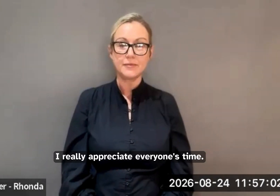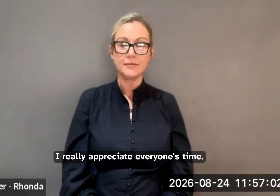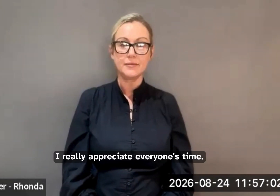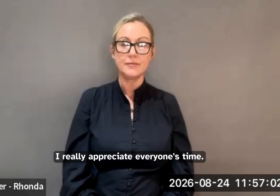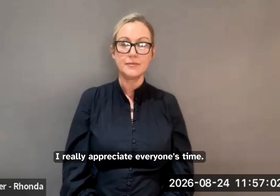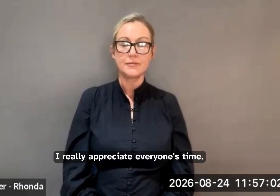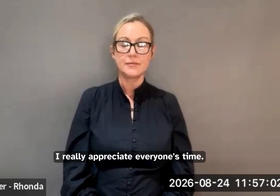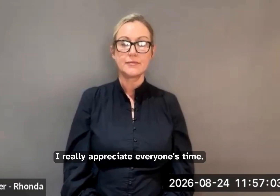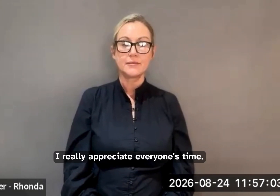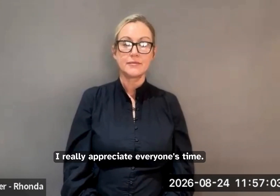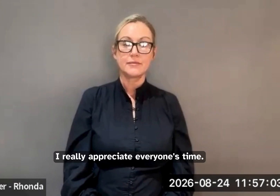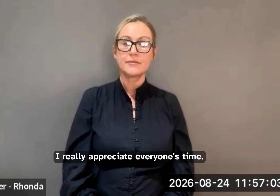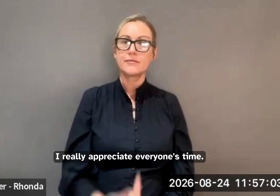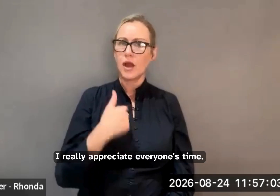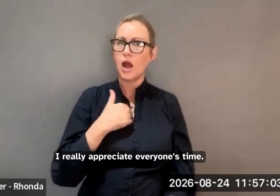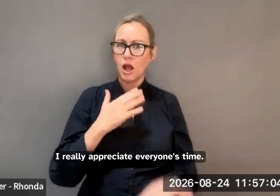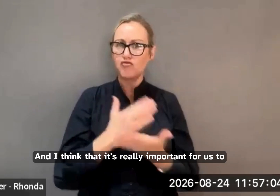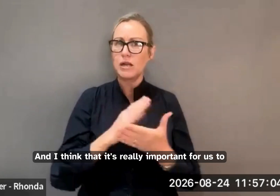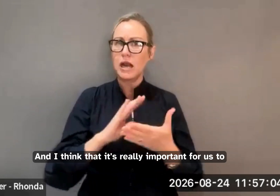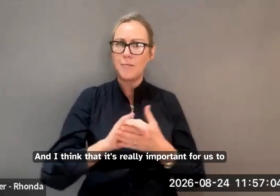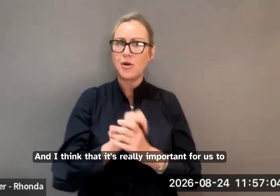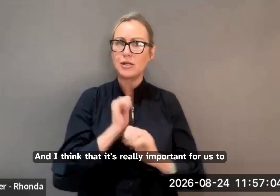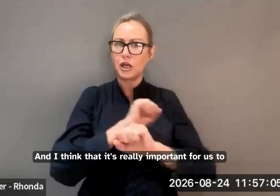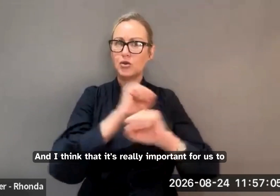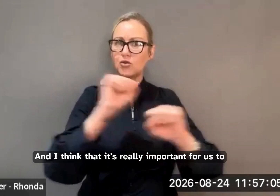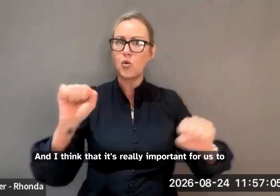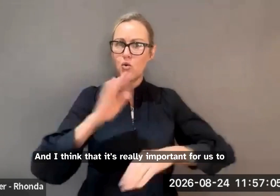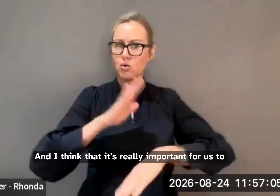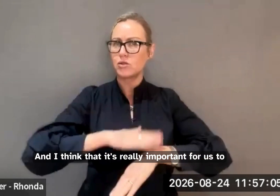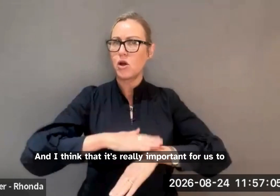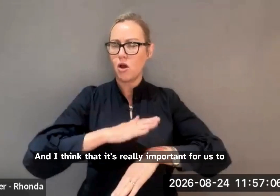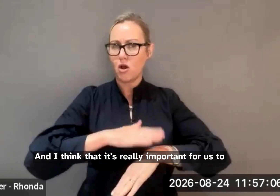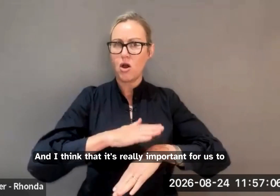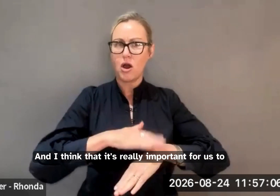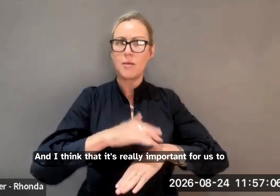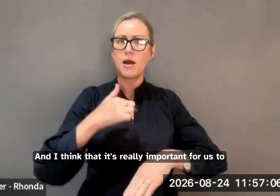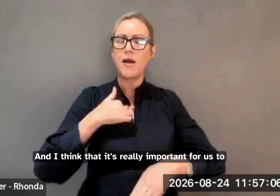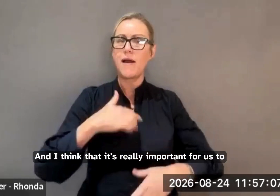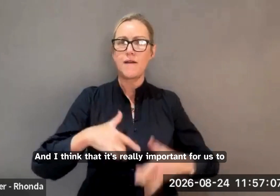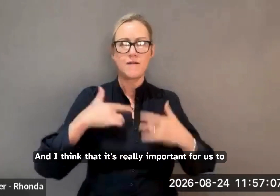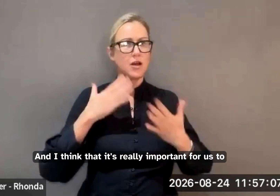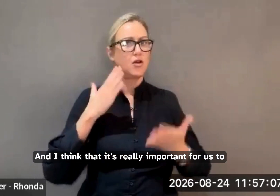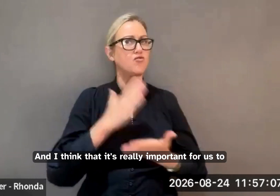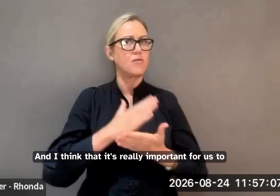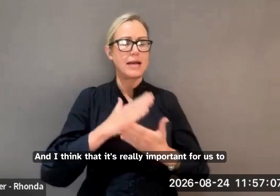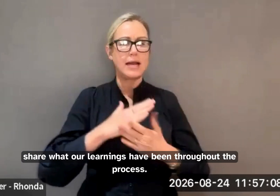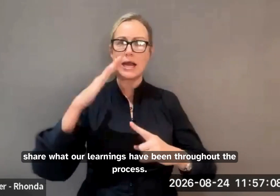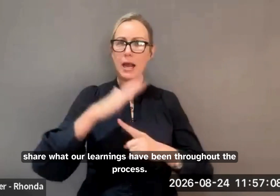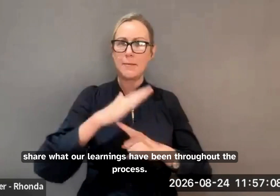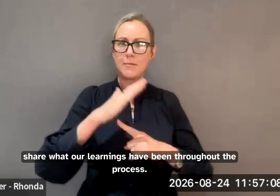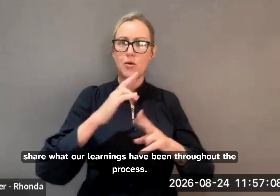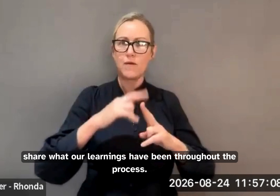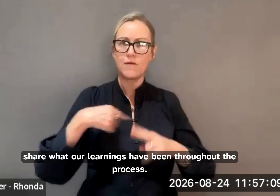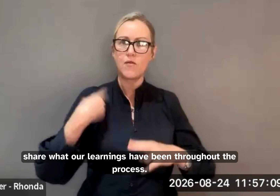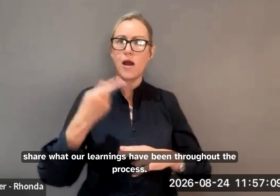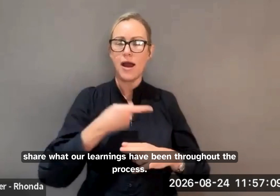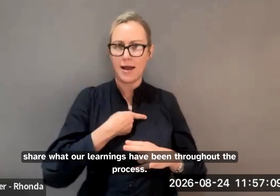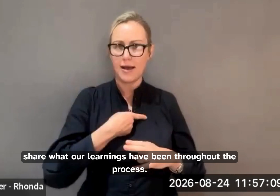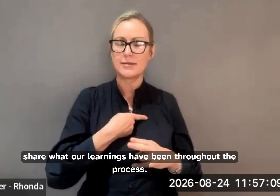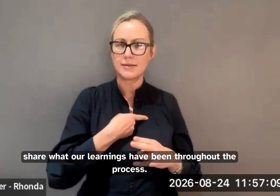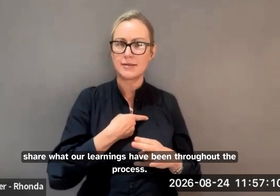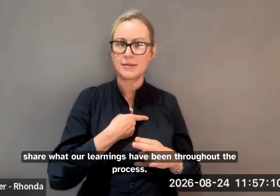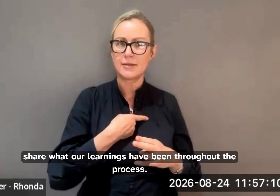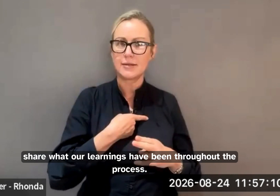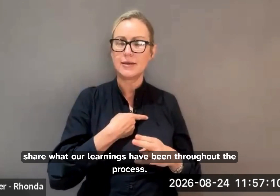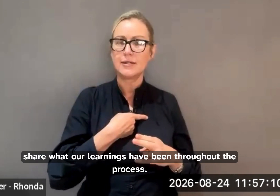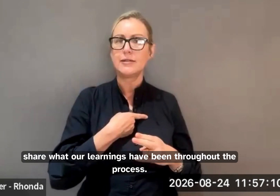I really appreciate everyone's time, and I think that it's really important for us to share